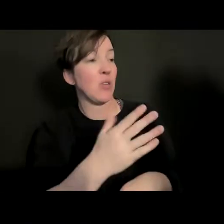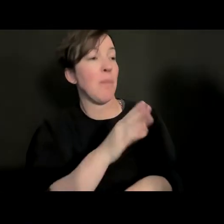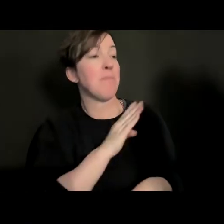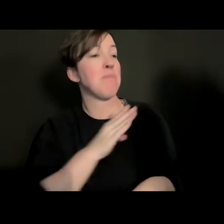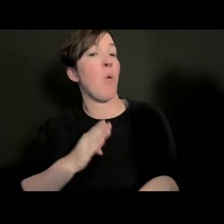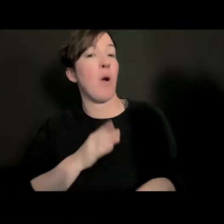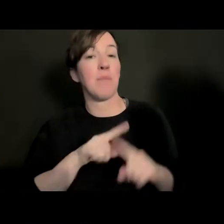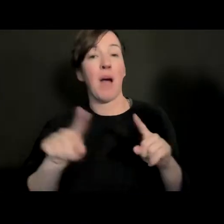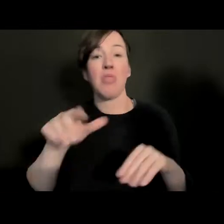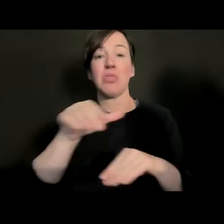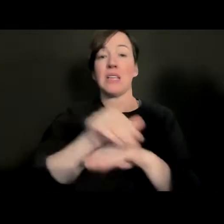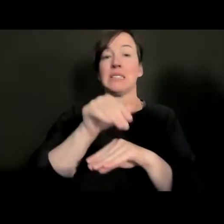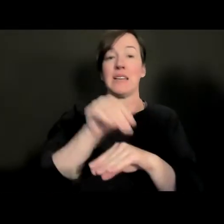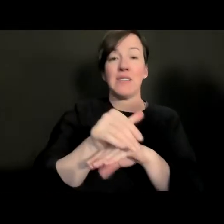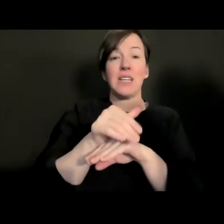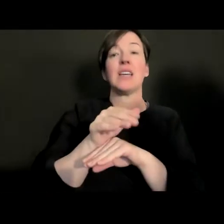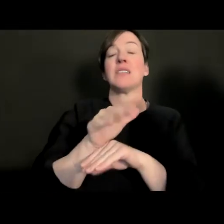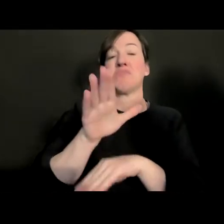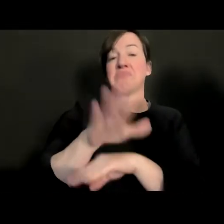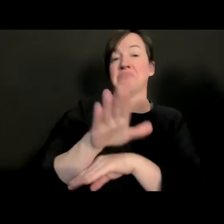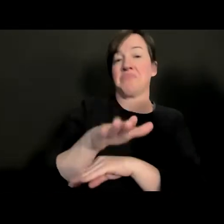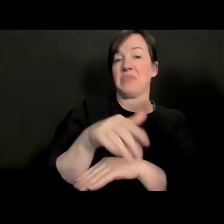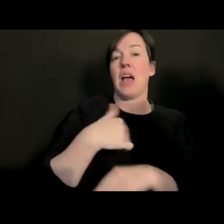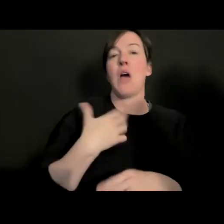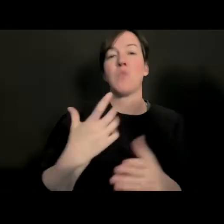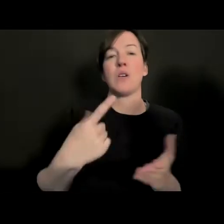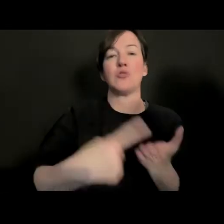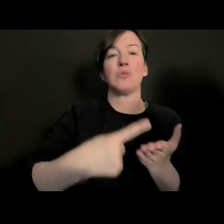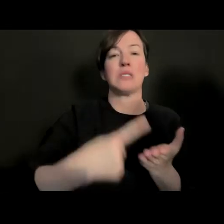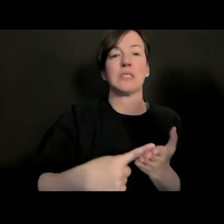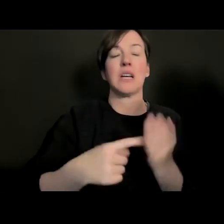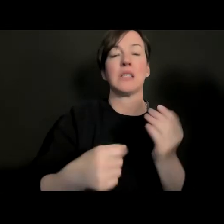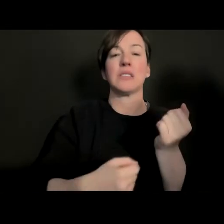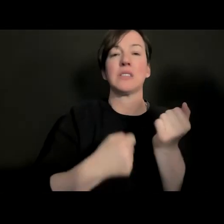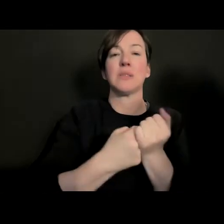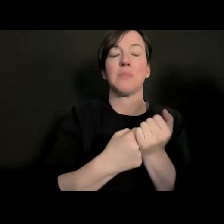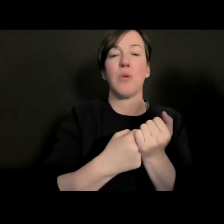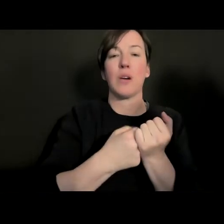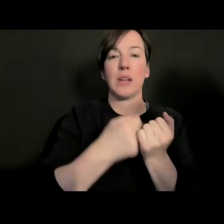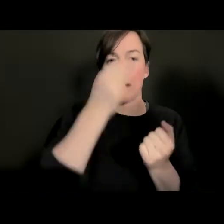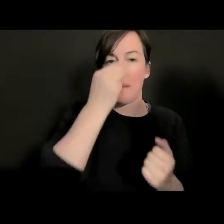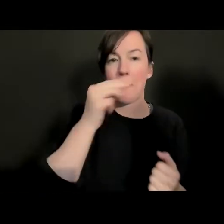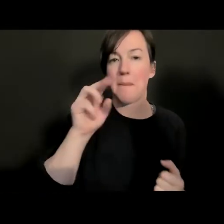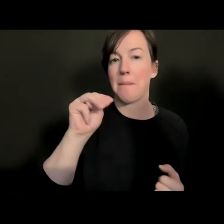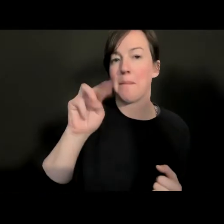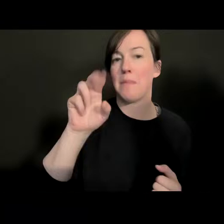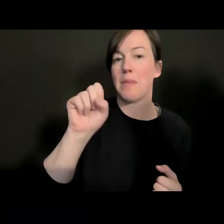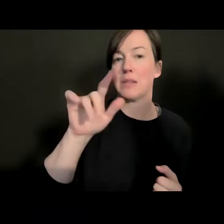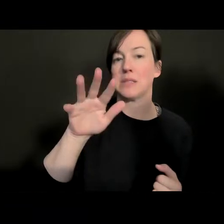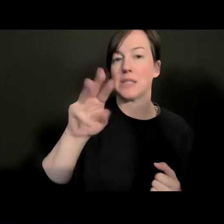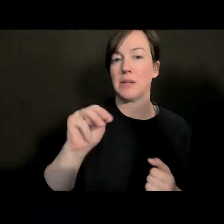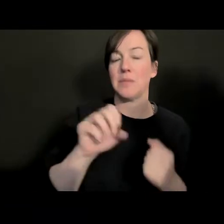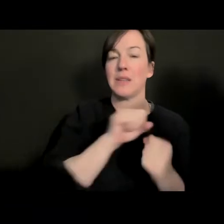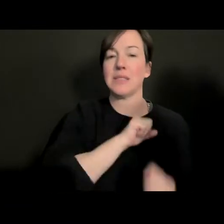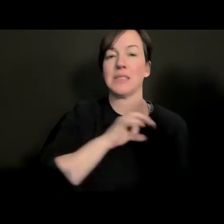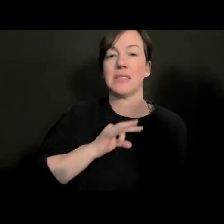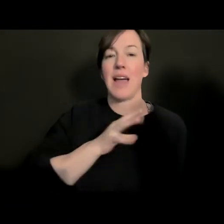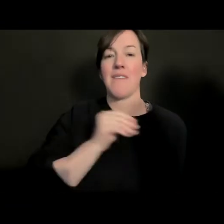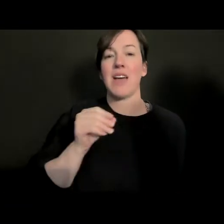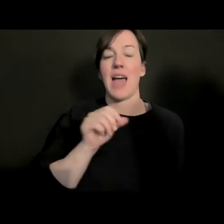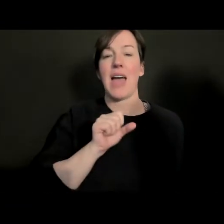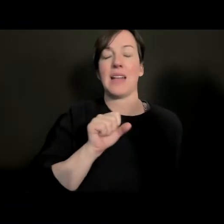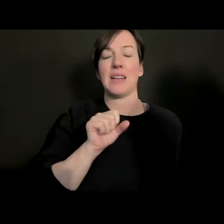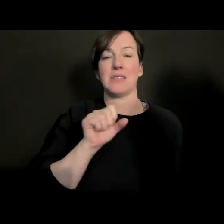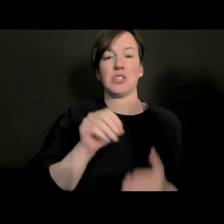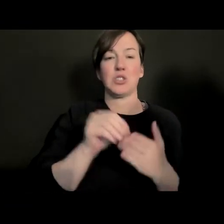this evening, I want to discuss supporting Muslim staff and students during Ramadan. Ramadan is anticipated to begin